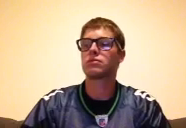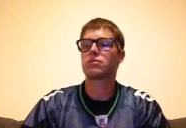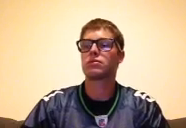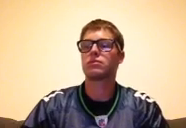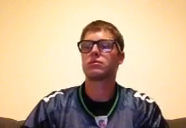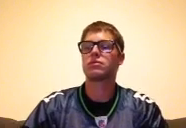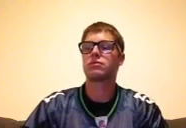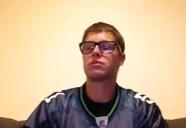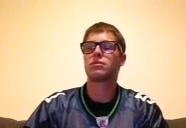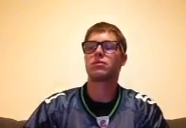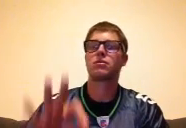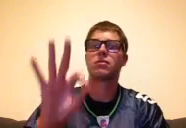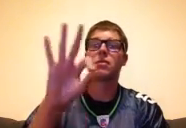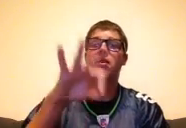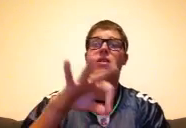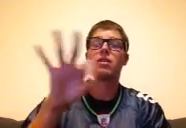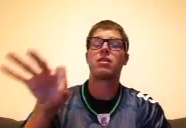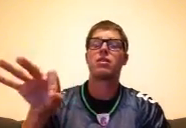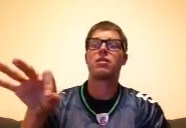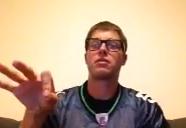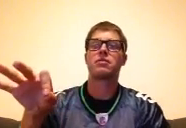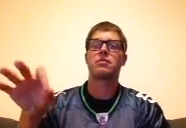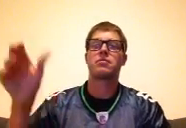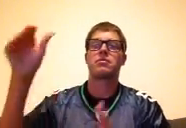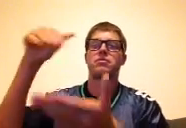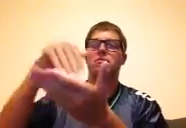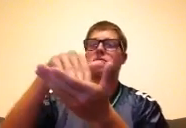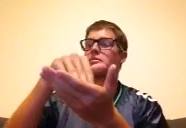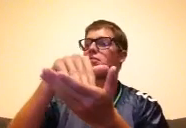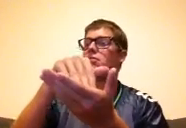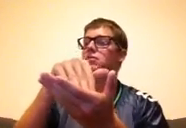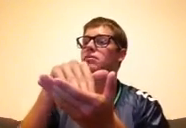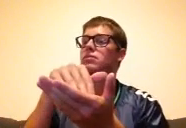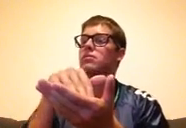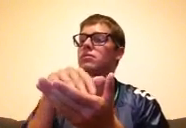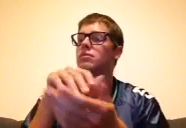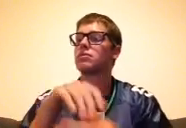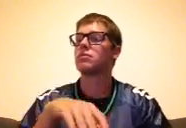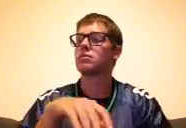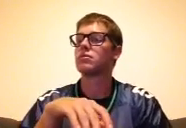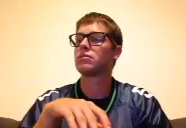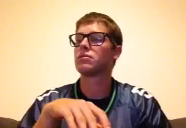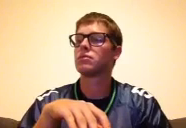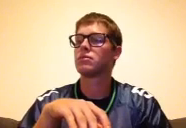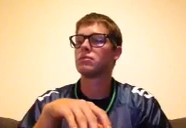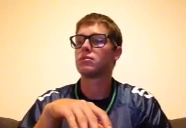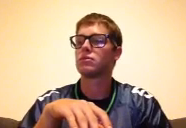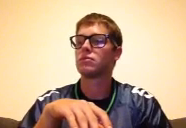What way? Just look at the replay. And then the fact that it was reviewed.